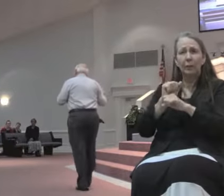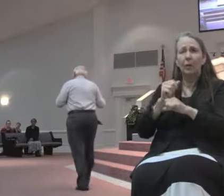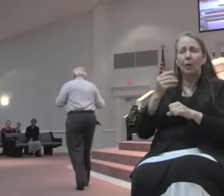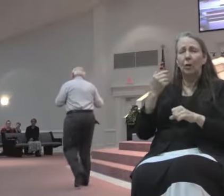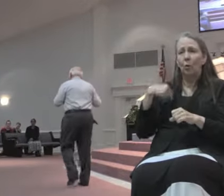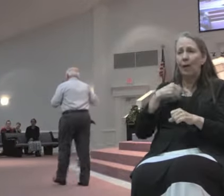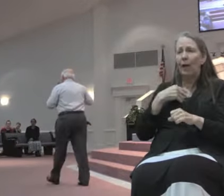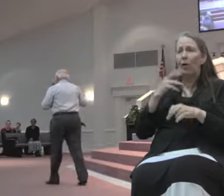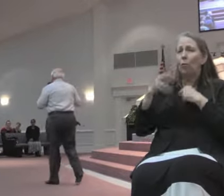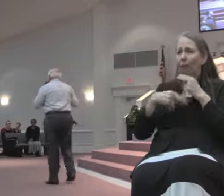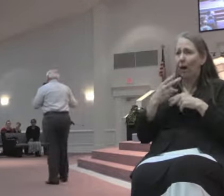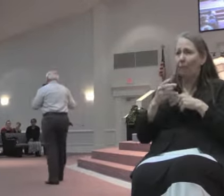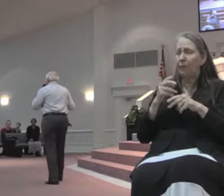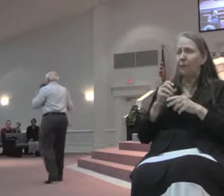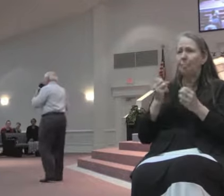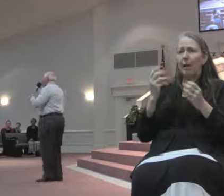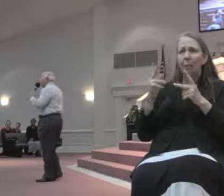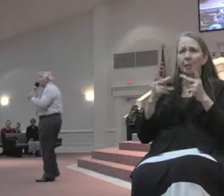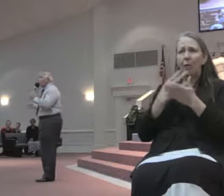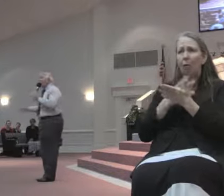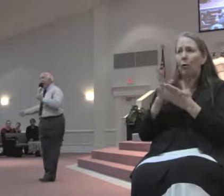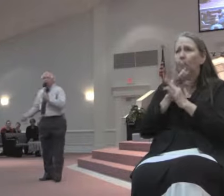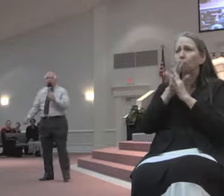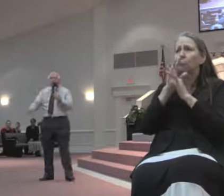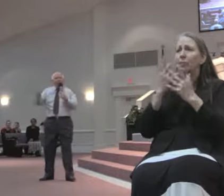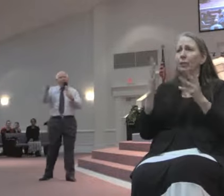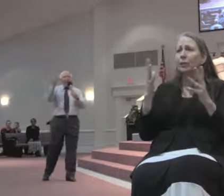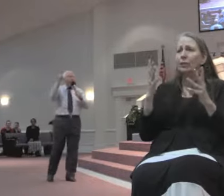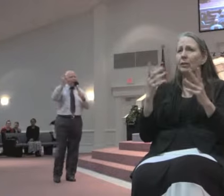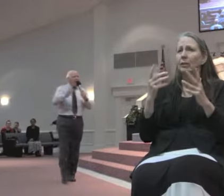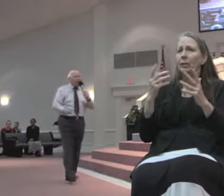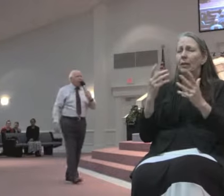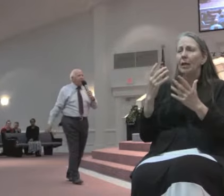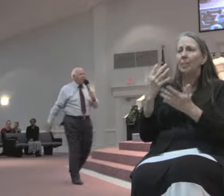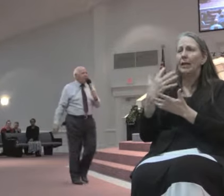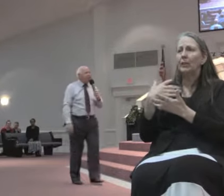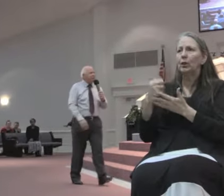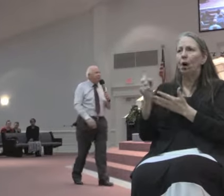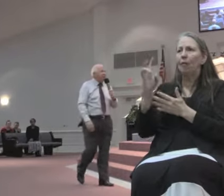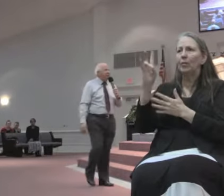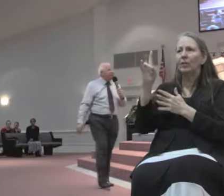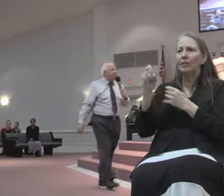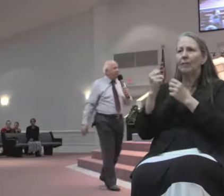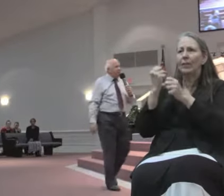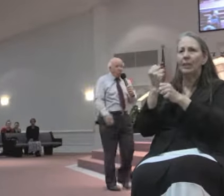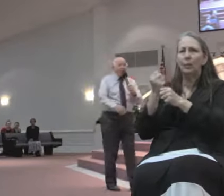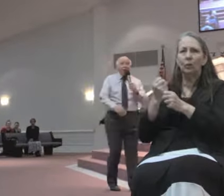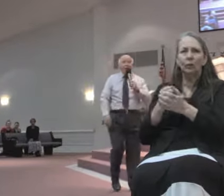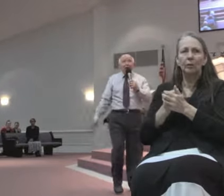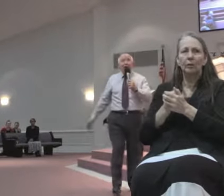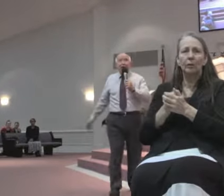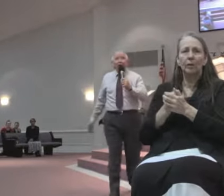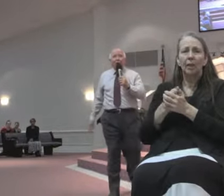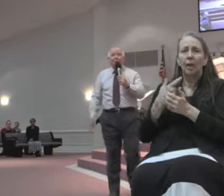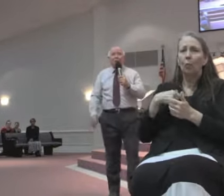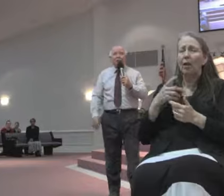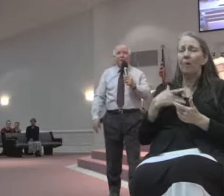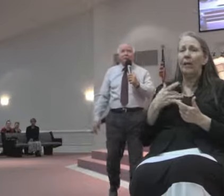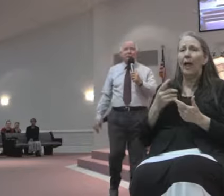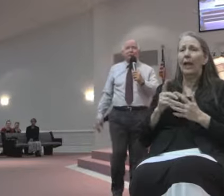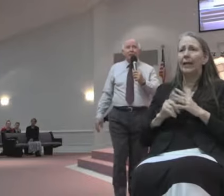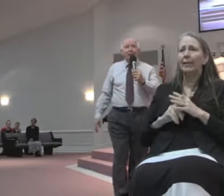We've had great revival with hundreds of people getting the Holy Ghost. It's been gone for 70 years. We've been living in